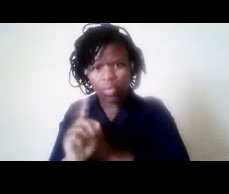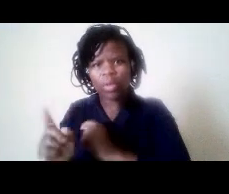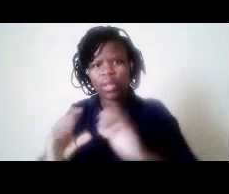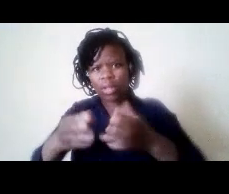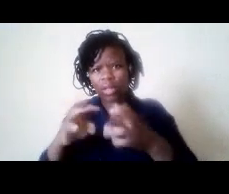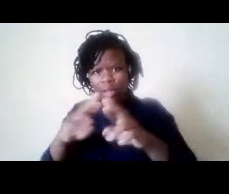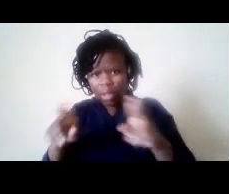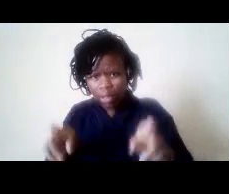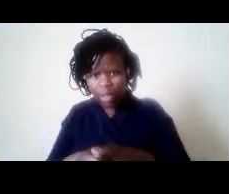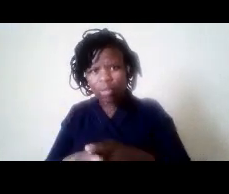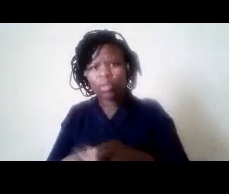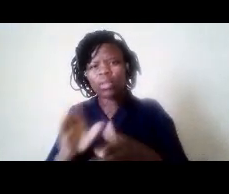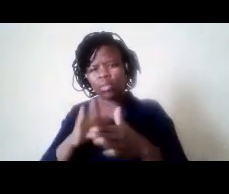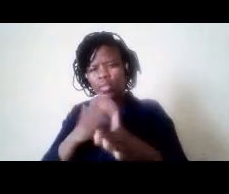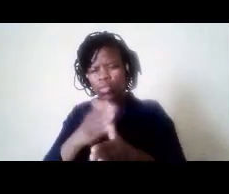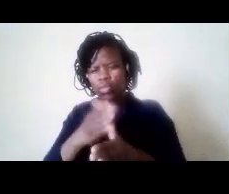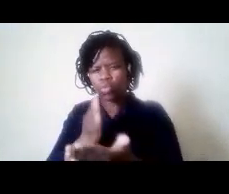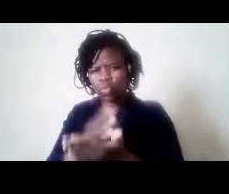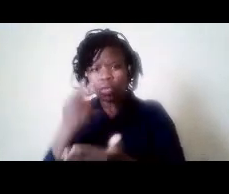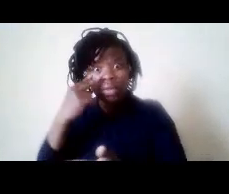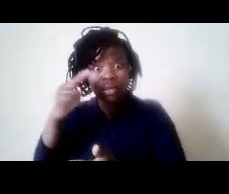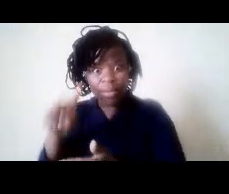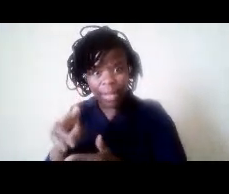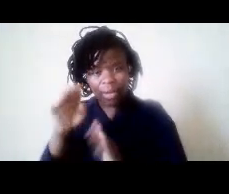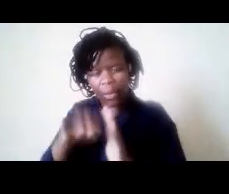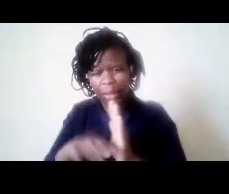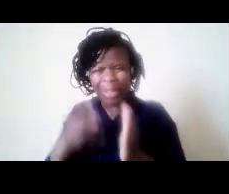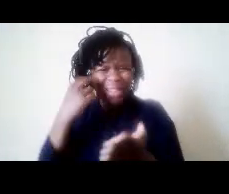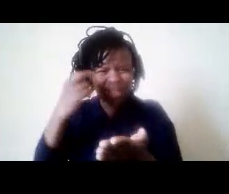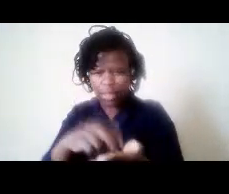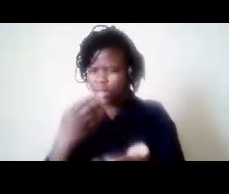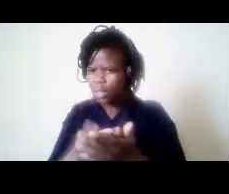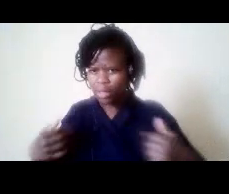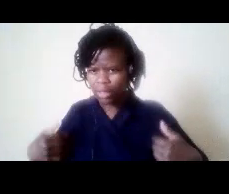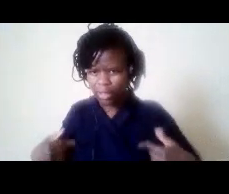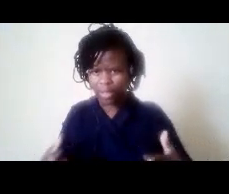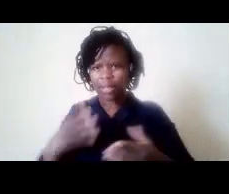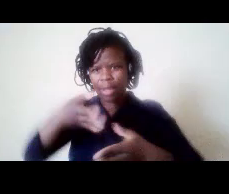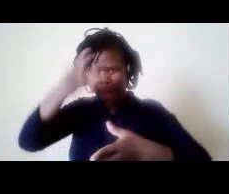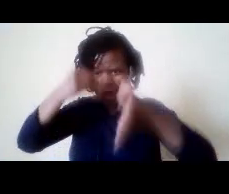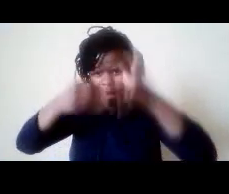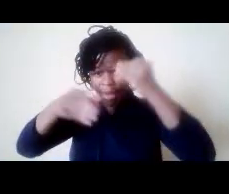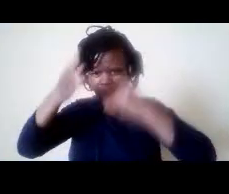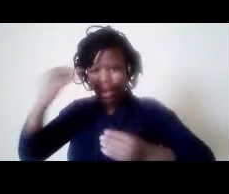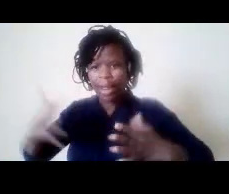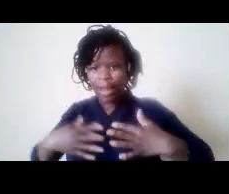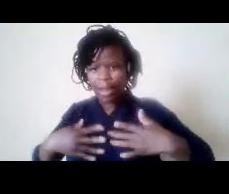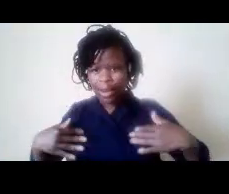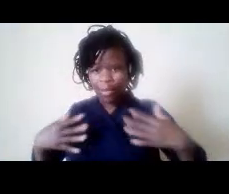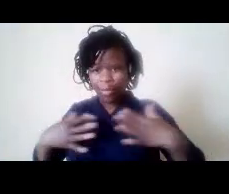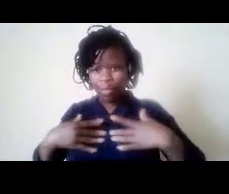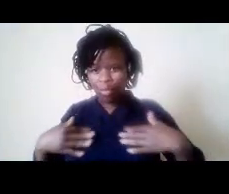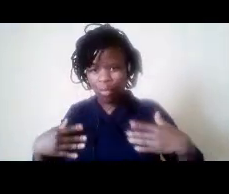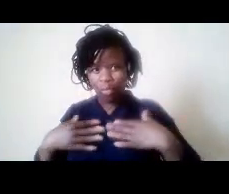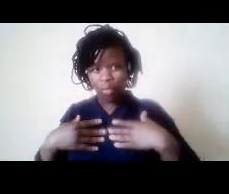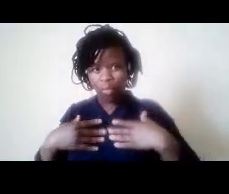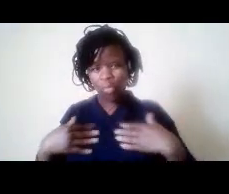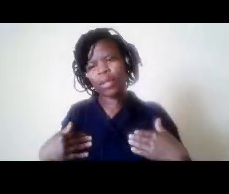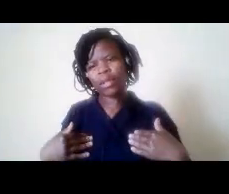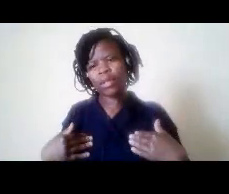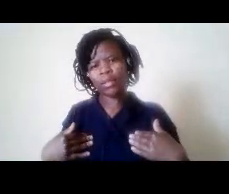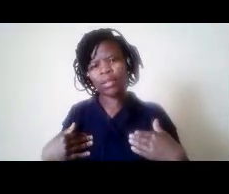his sight has deteriorated, he now needs to begin to learn Braille and orientation and mobility. Now,